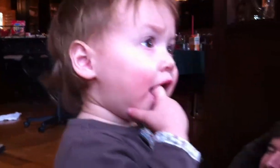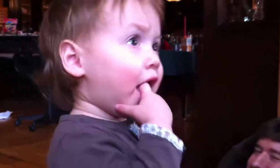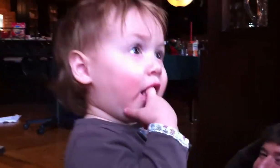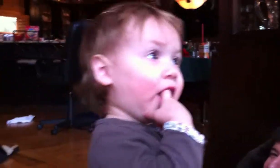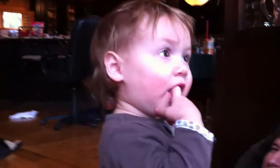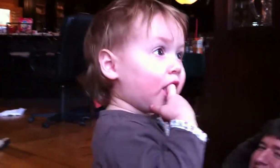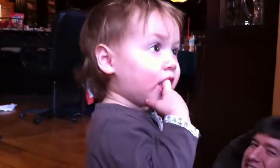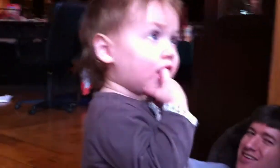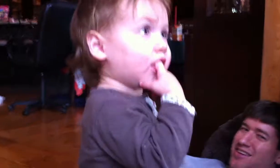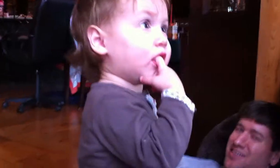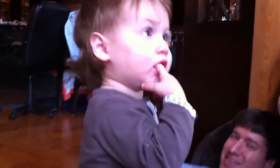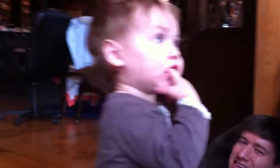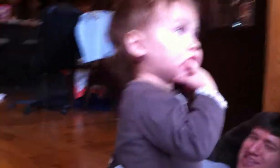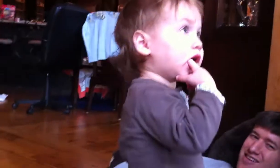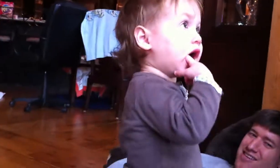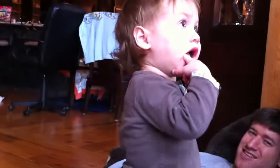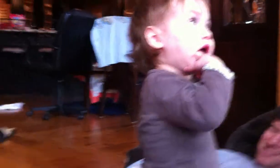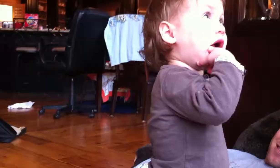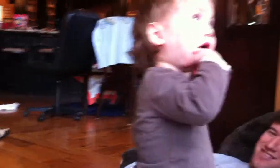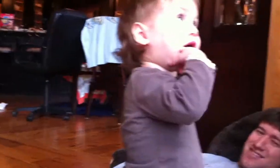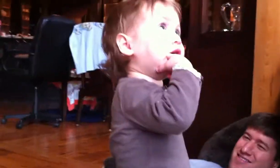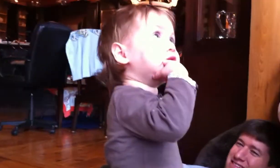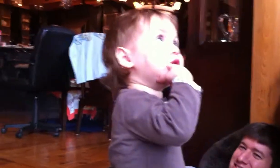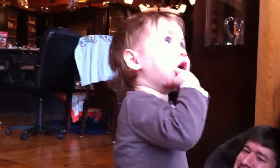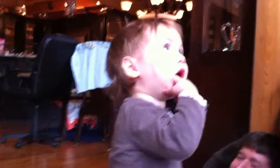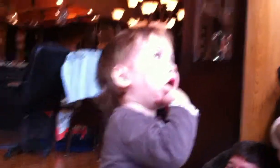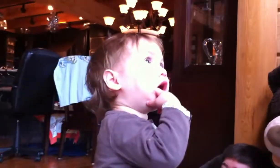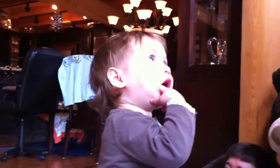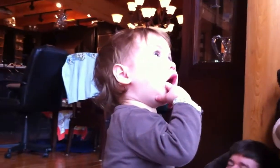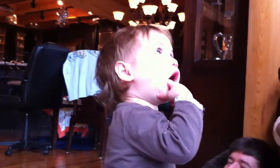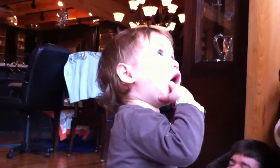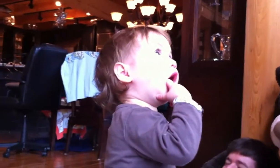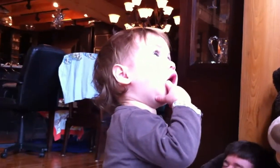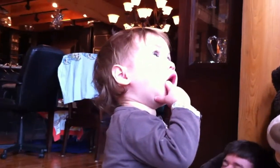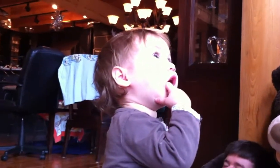Claire? Can you sign shoes? Shoes?